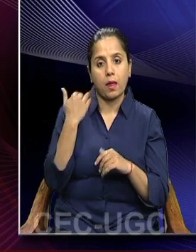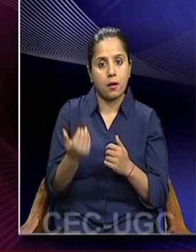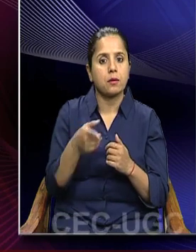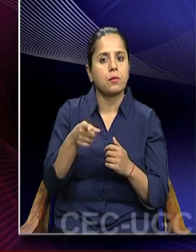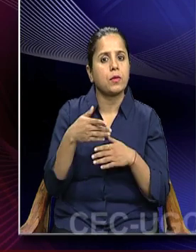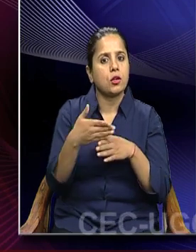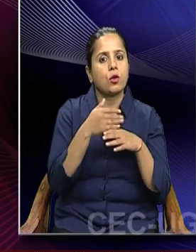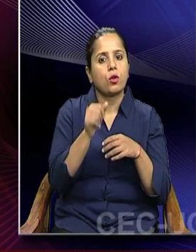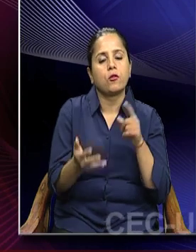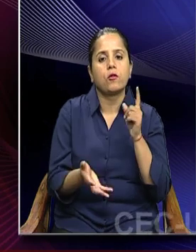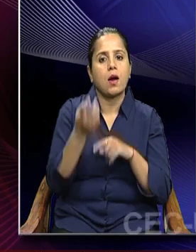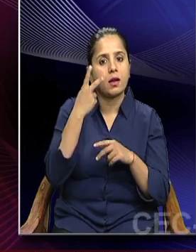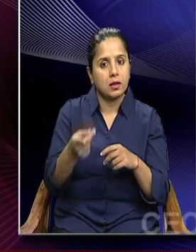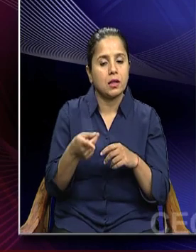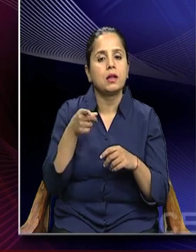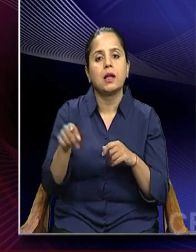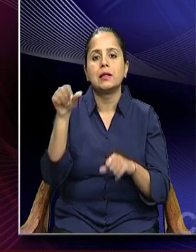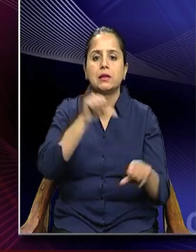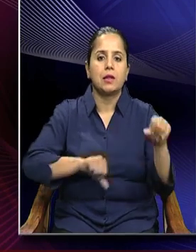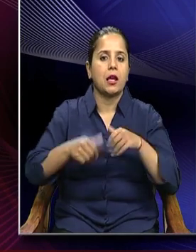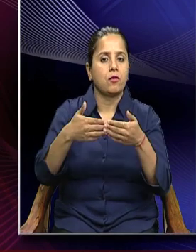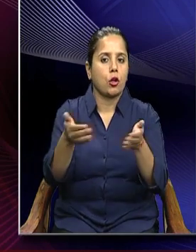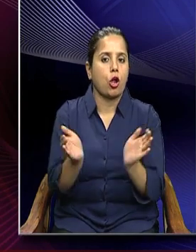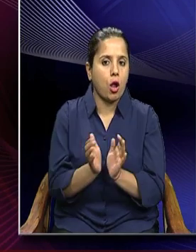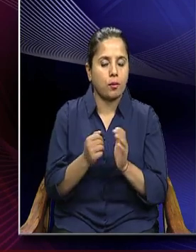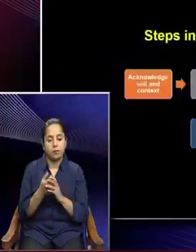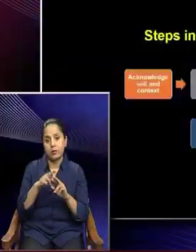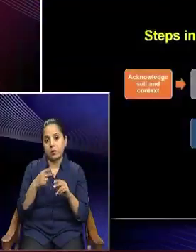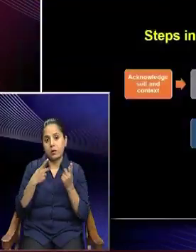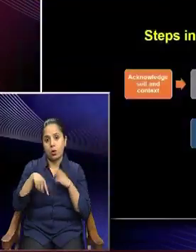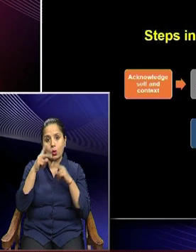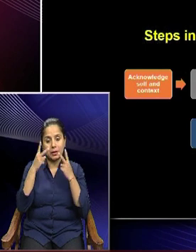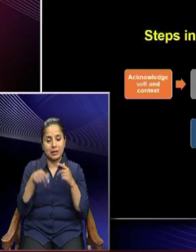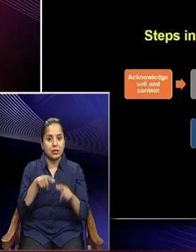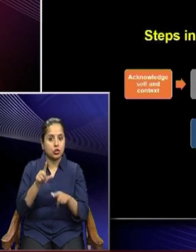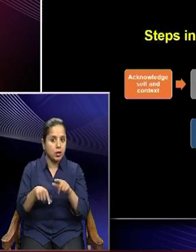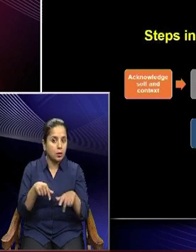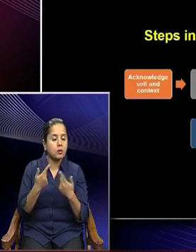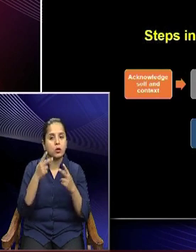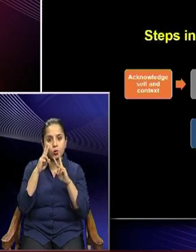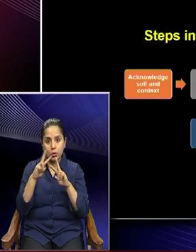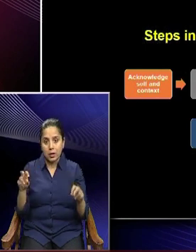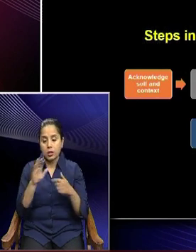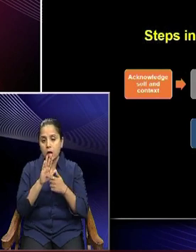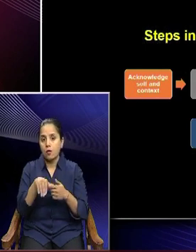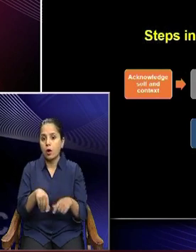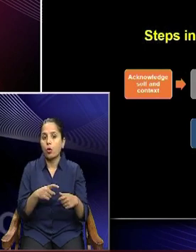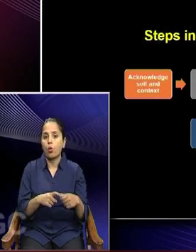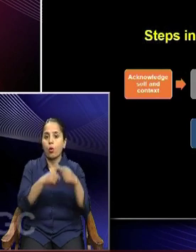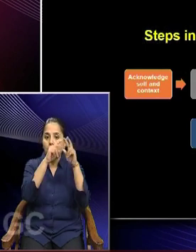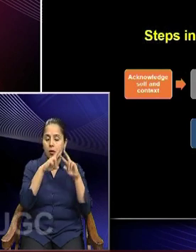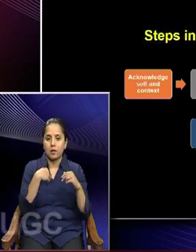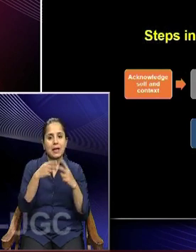share your findings with the scientific community. So, if we look at the steps in research which is qualitative research, we